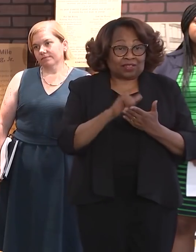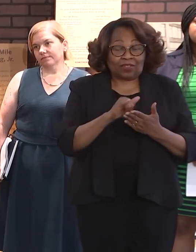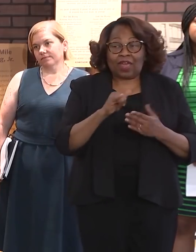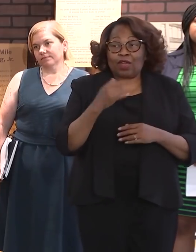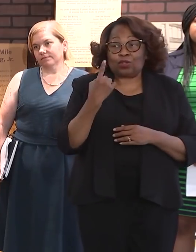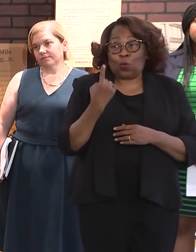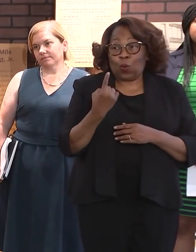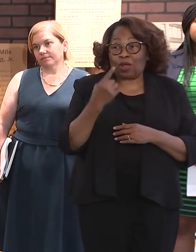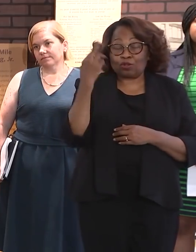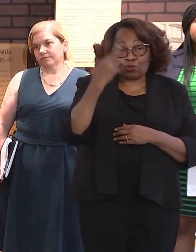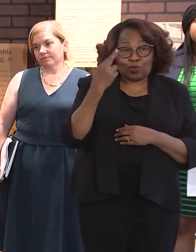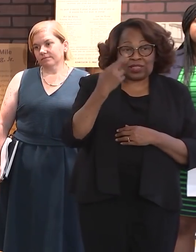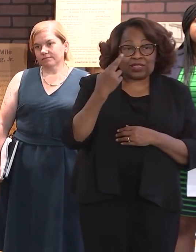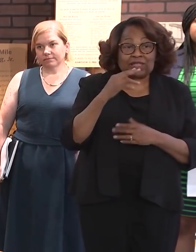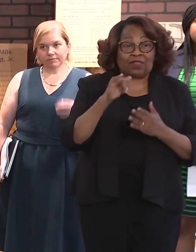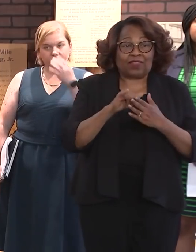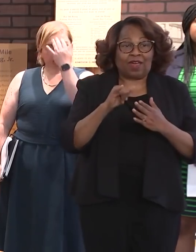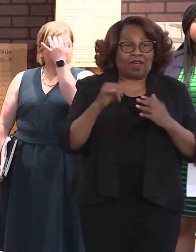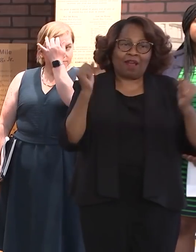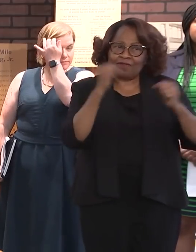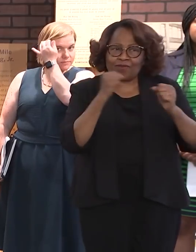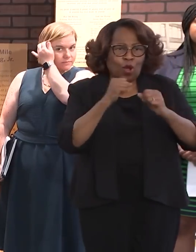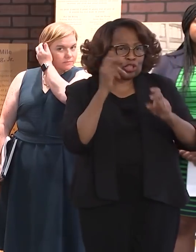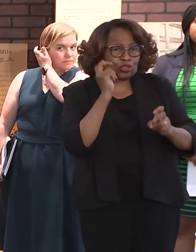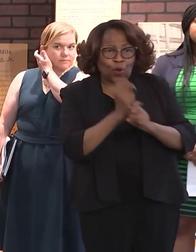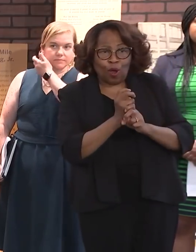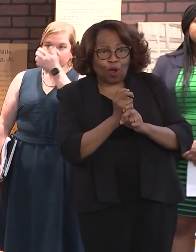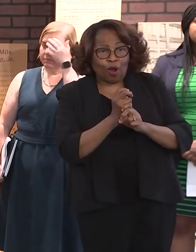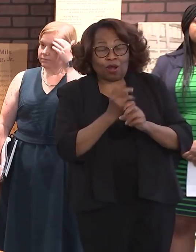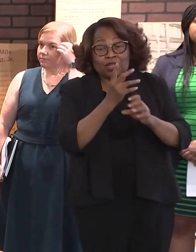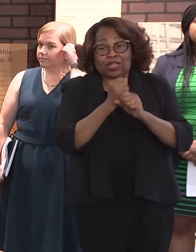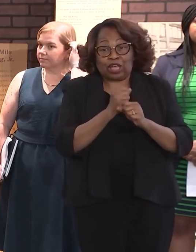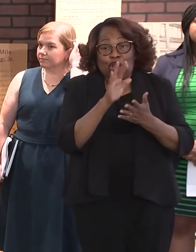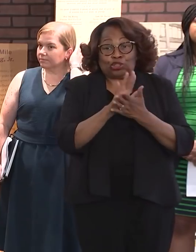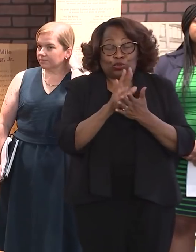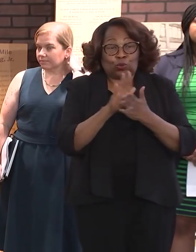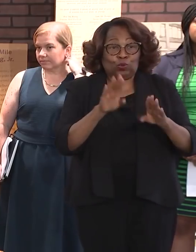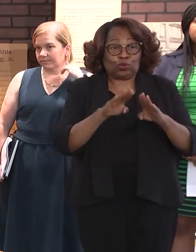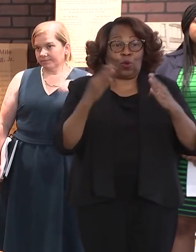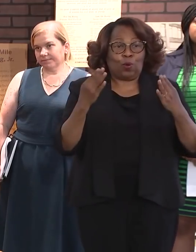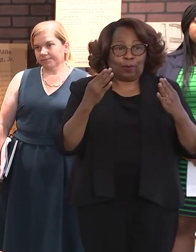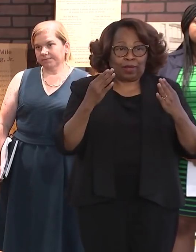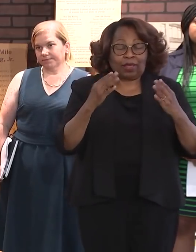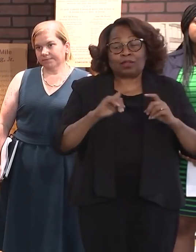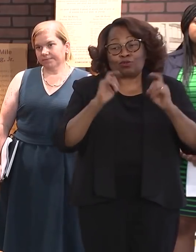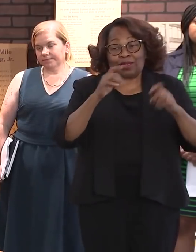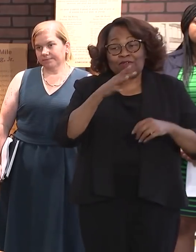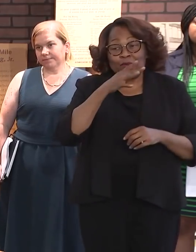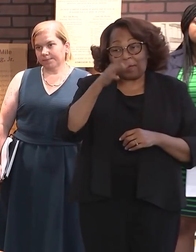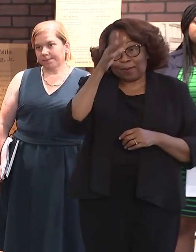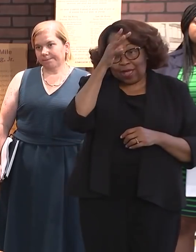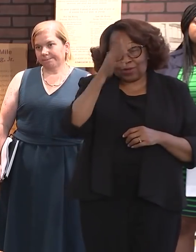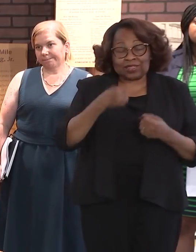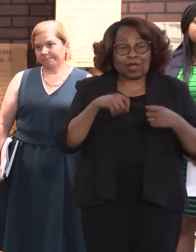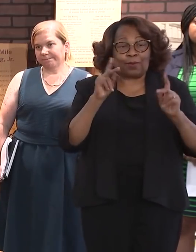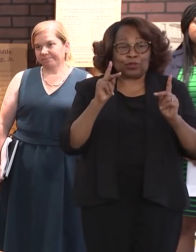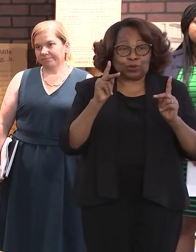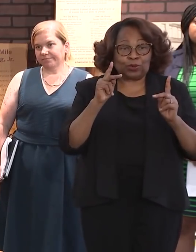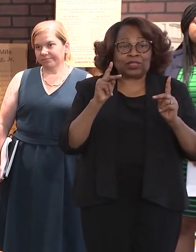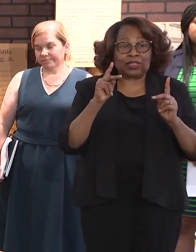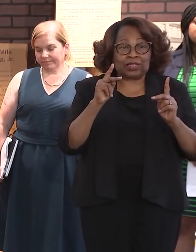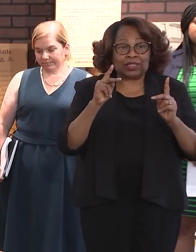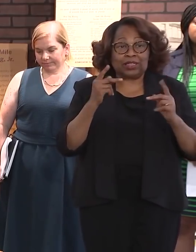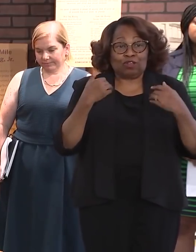that's one of the reasons why I fought so hard to get our schools open back up, to give parents the opportunity